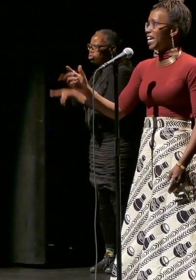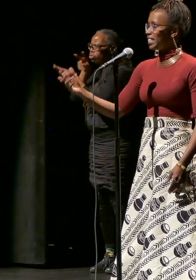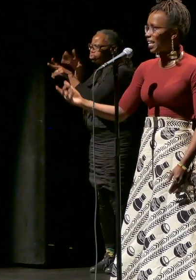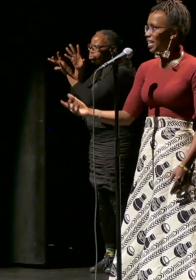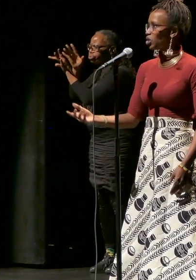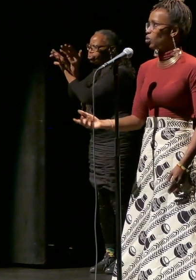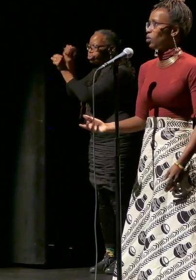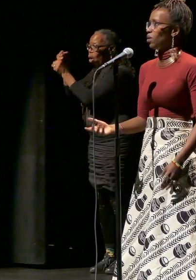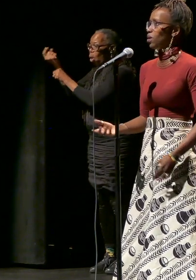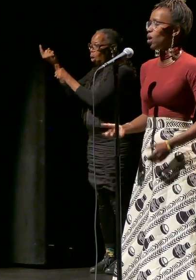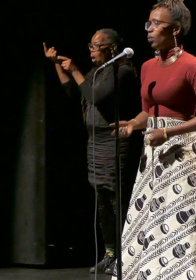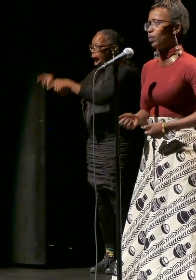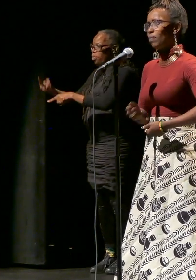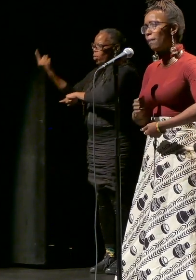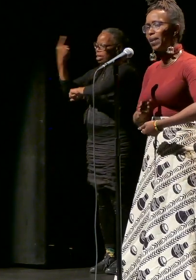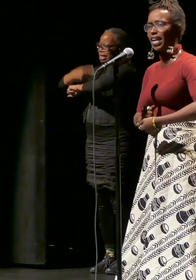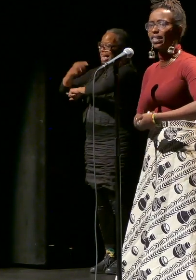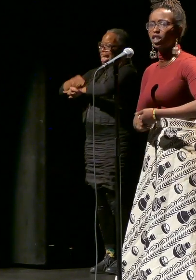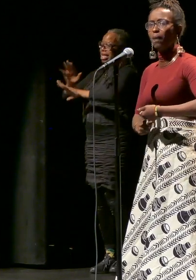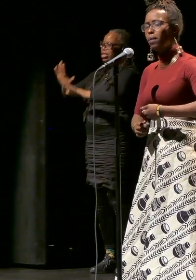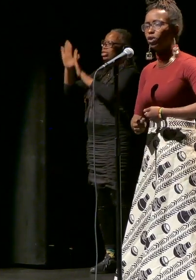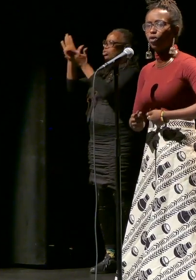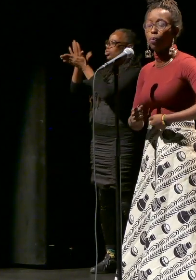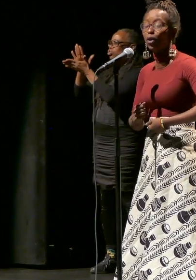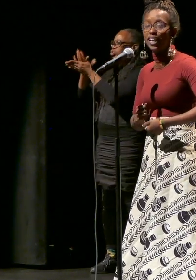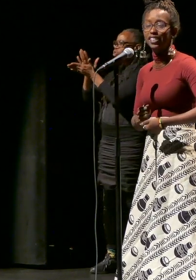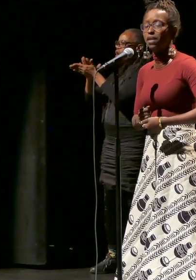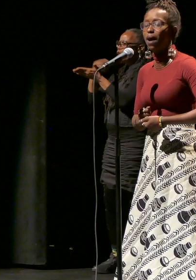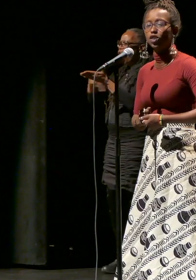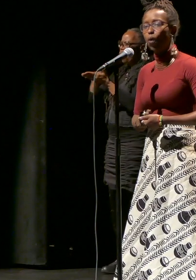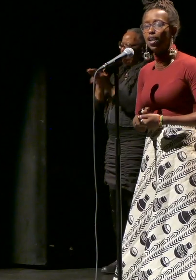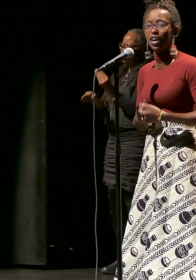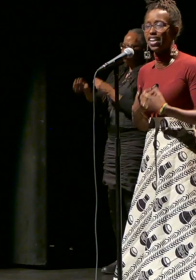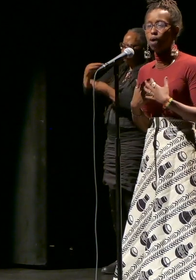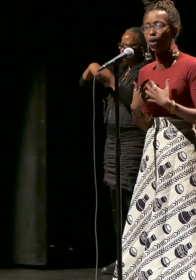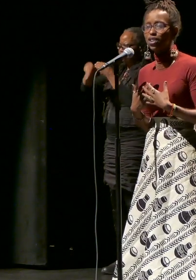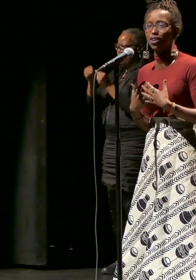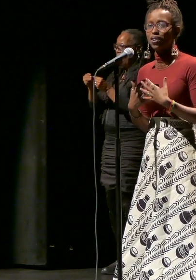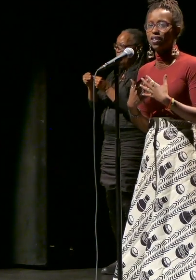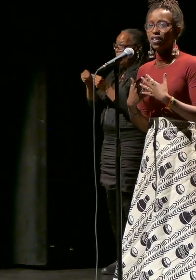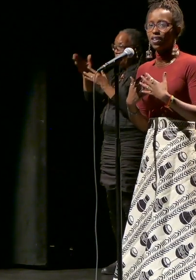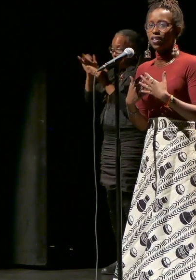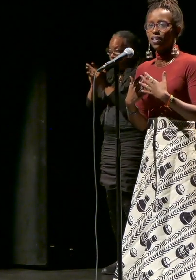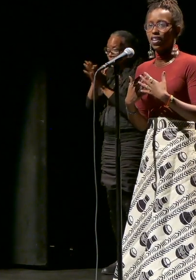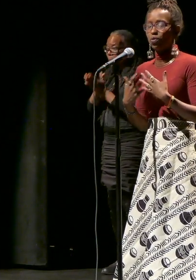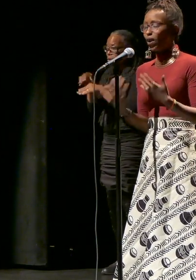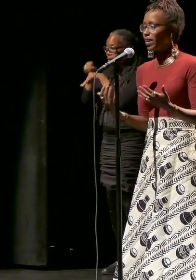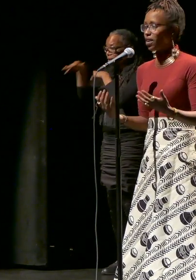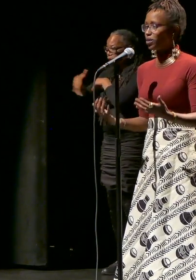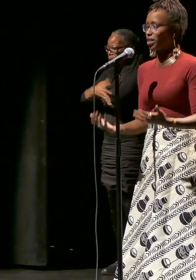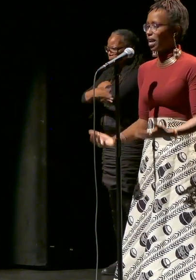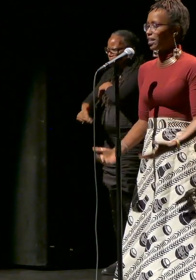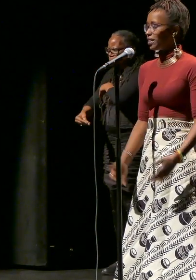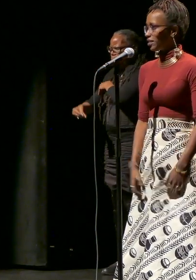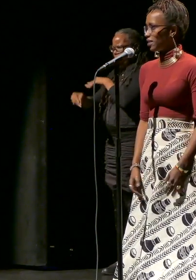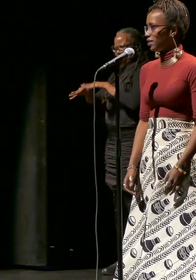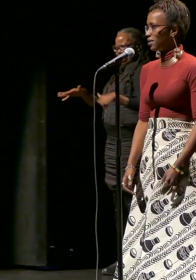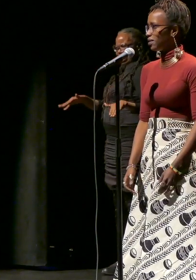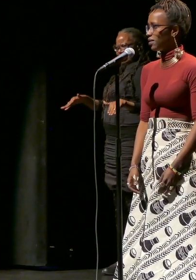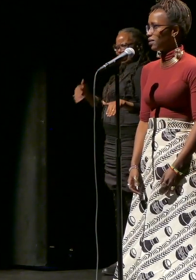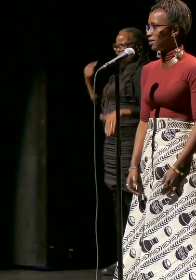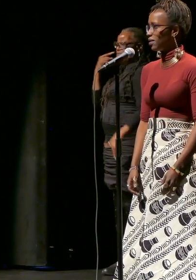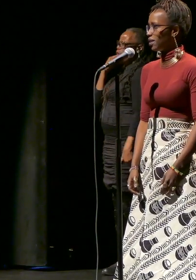day in Sunday school, we were wrapping English Bibles for poor kids in Botswana, and I wondered, in what language did God